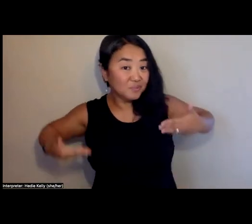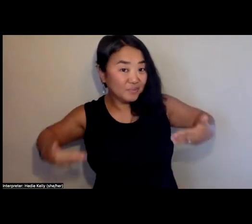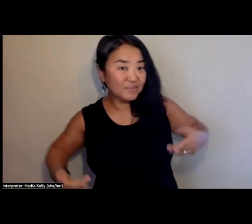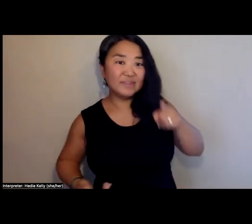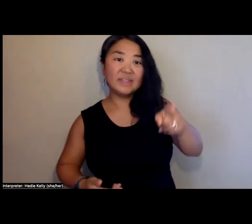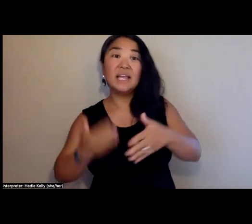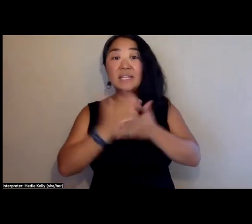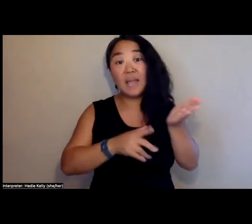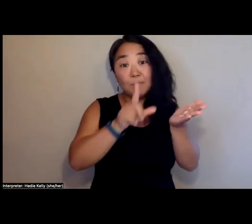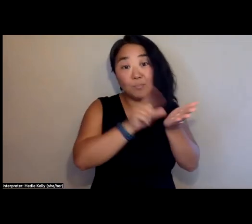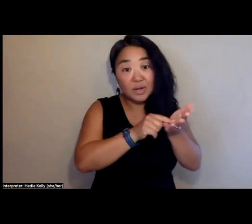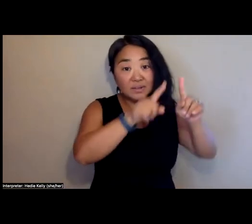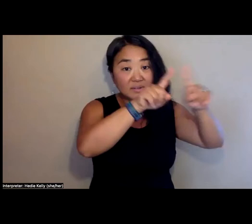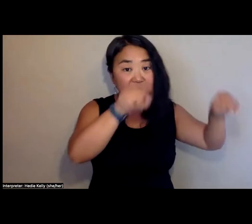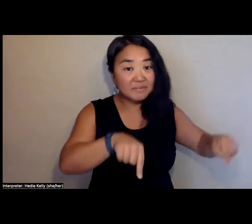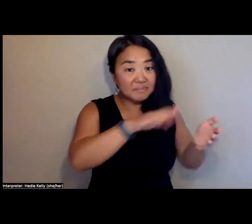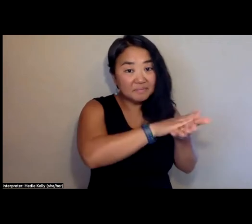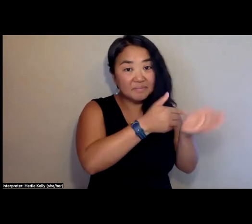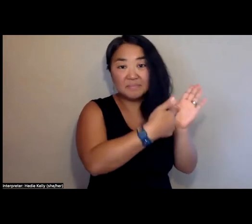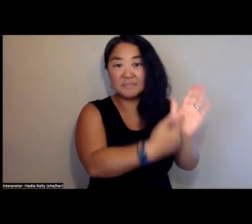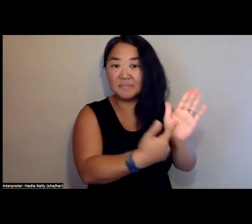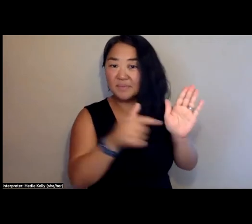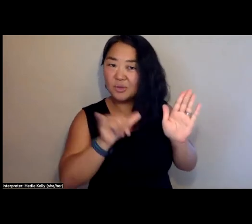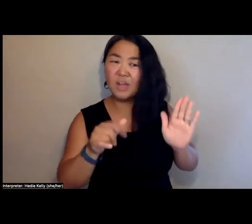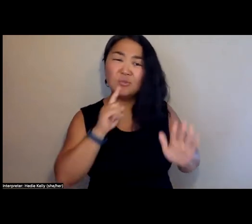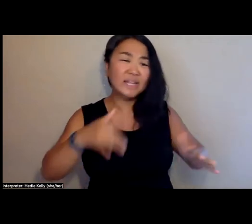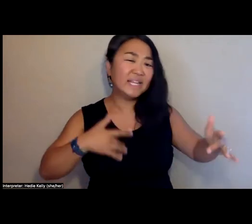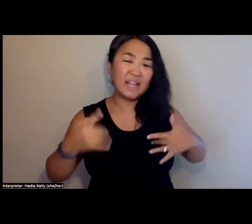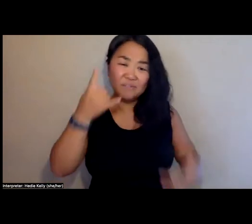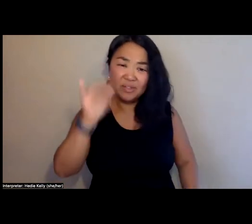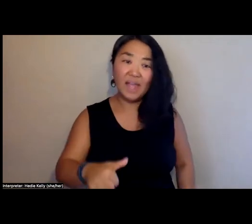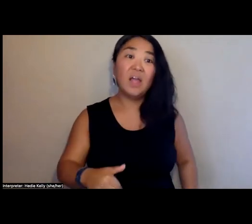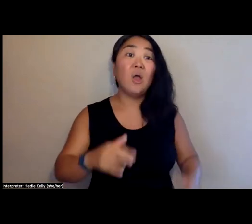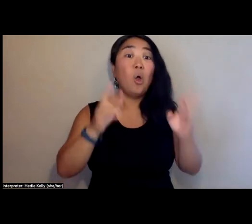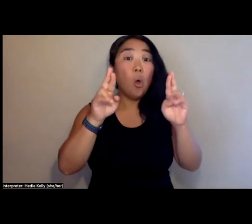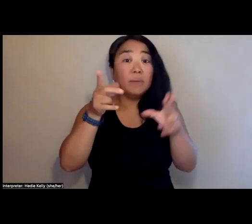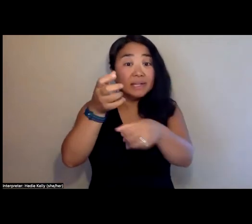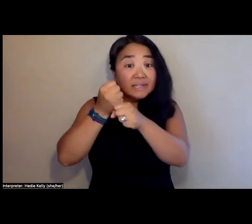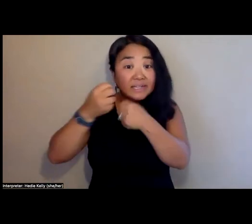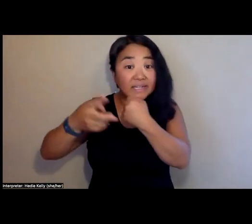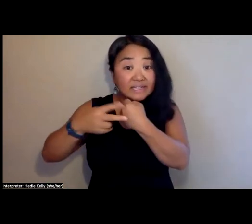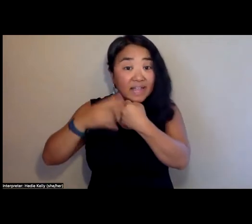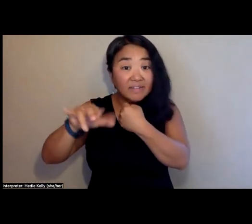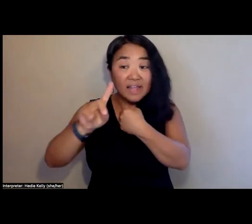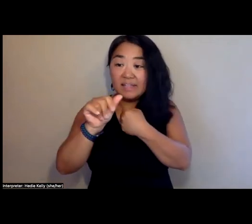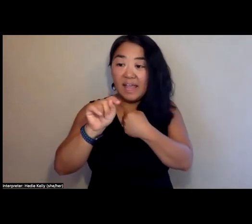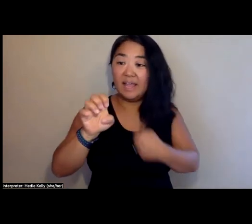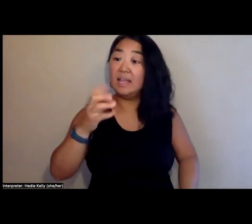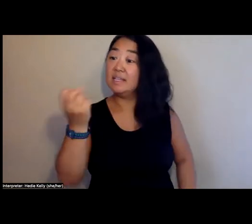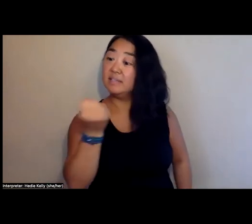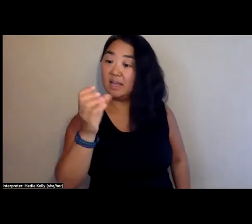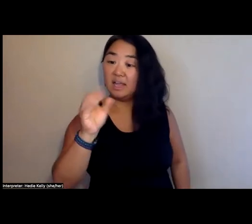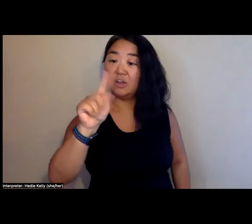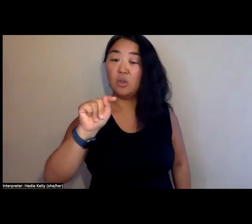prints, etc. I hope you'll be able to join us for that. So save the date, Saturday, October 1st.